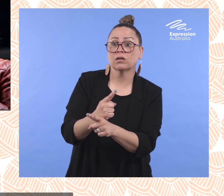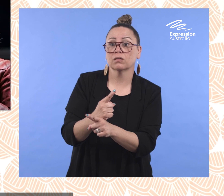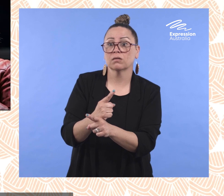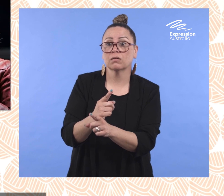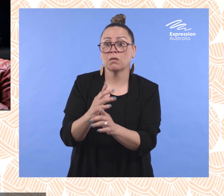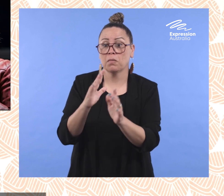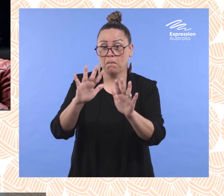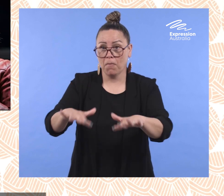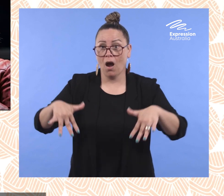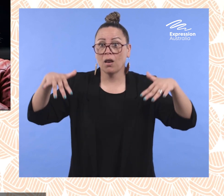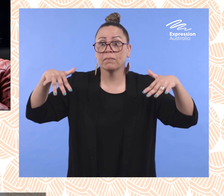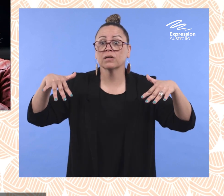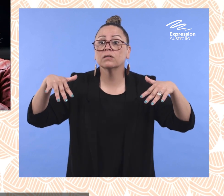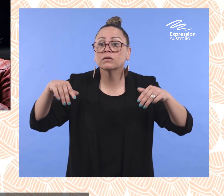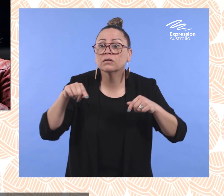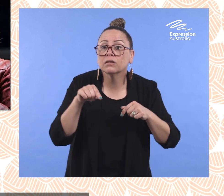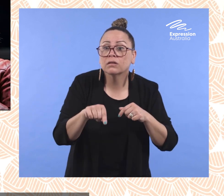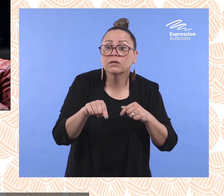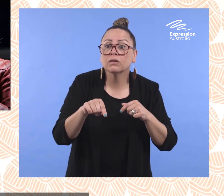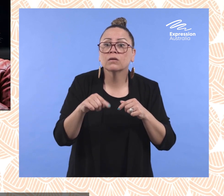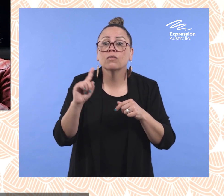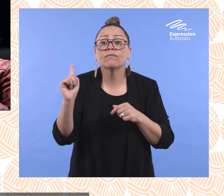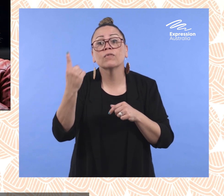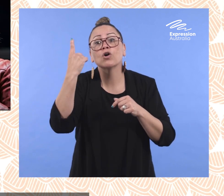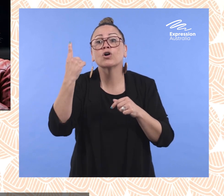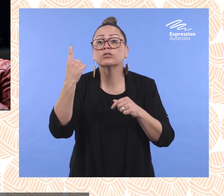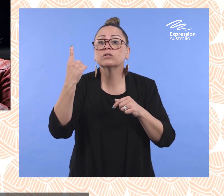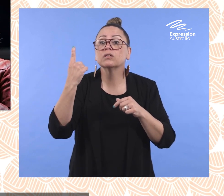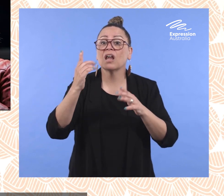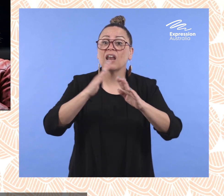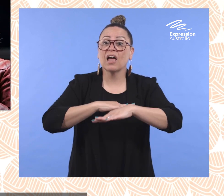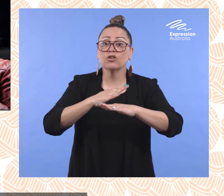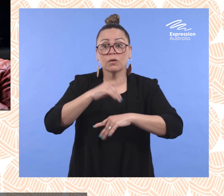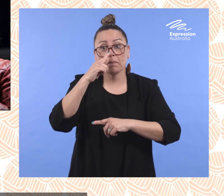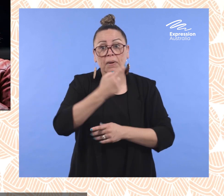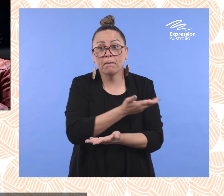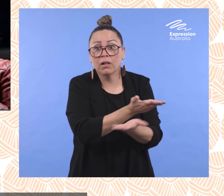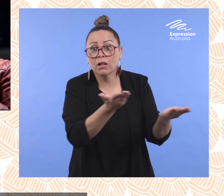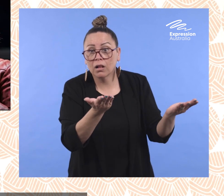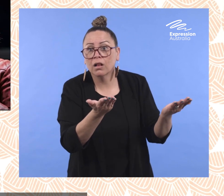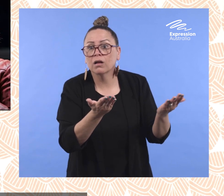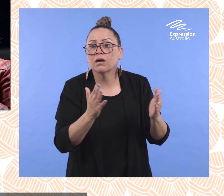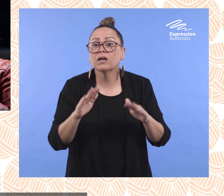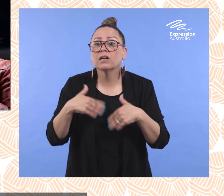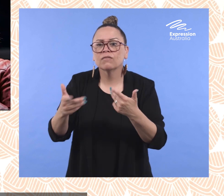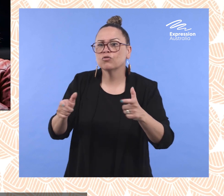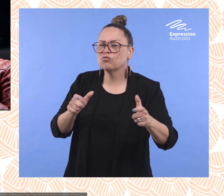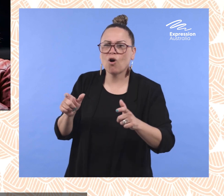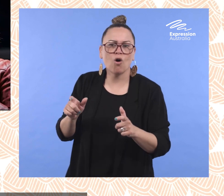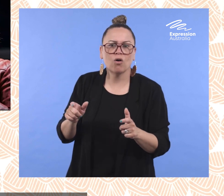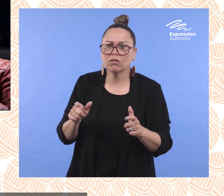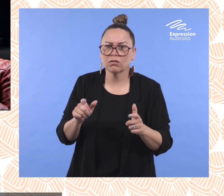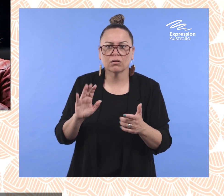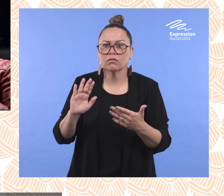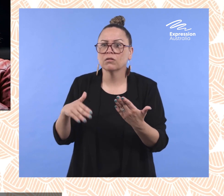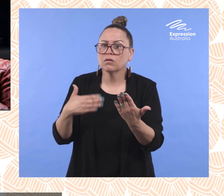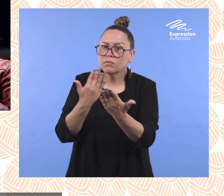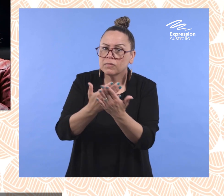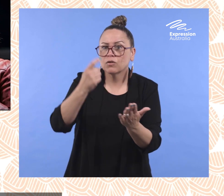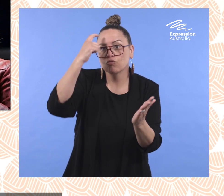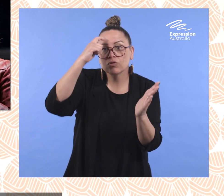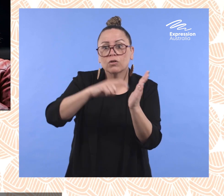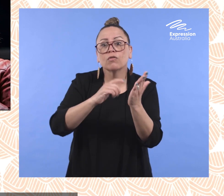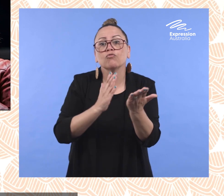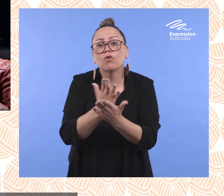Voice to Parliament proposal suggest any agreement of Aboriginal people to cede sovereignty. To the contrary, the